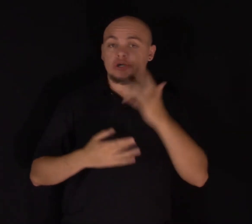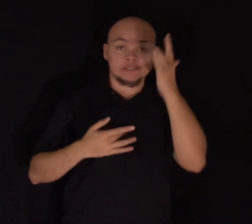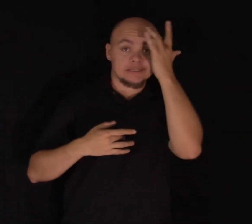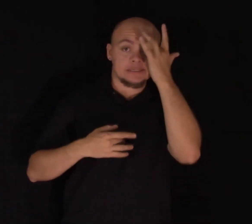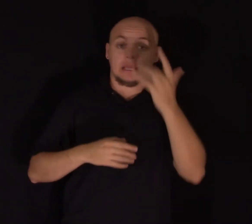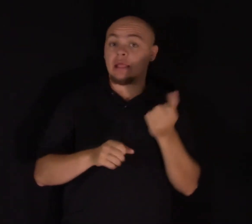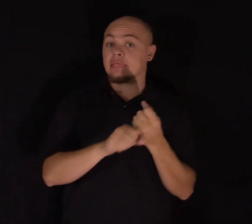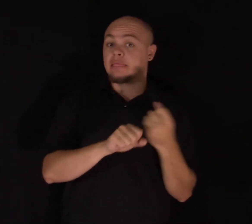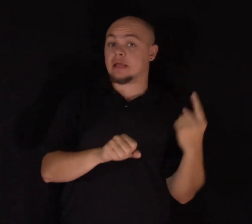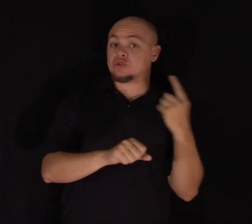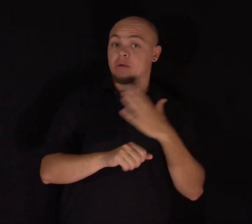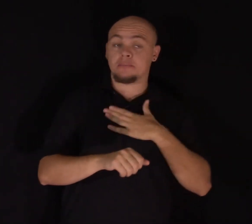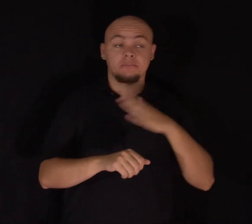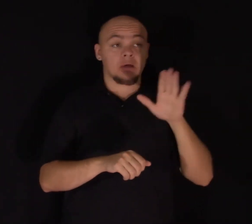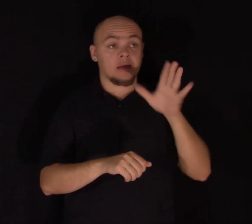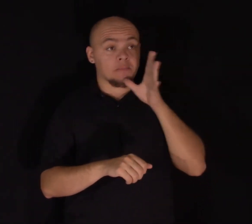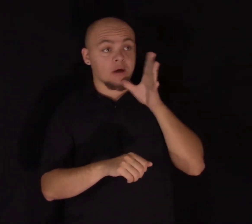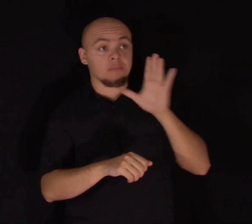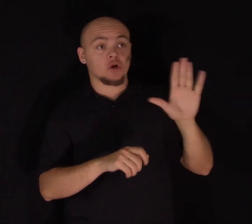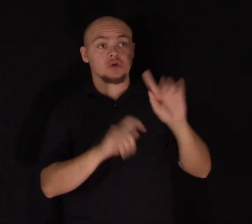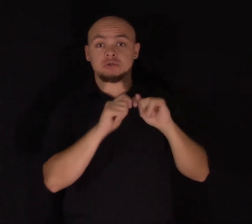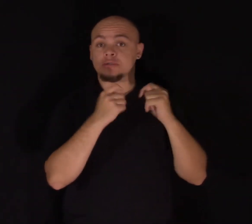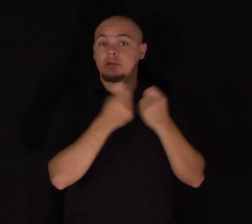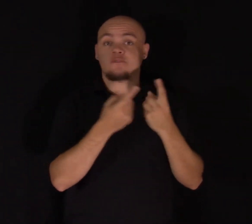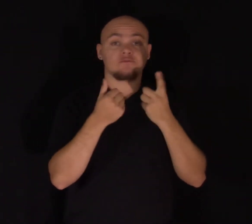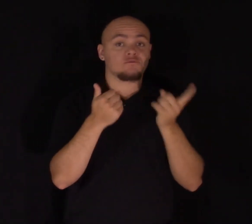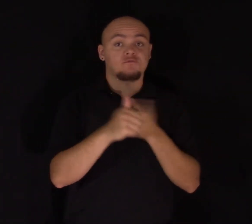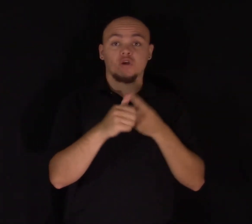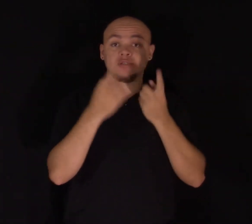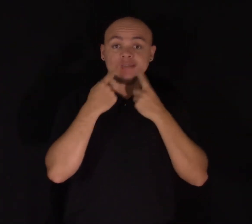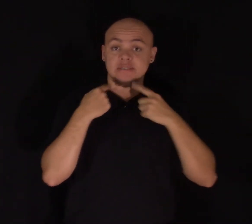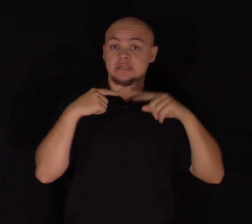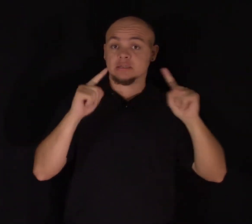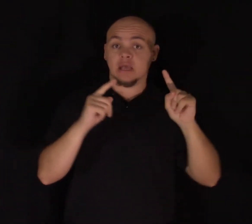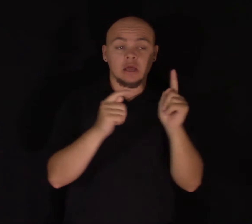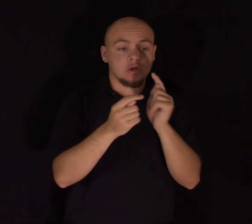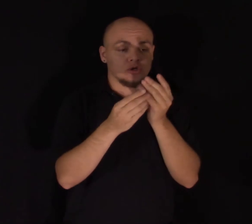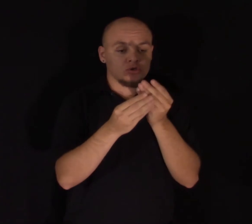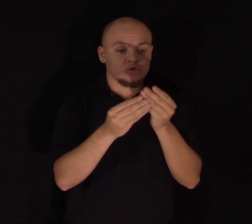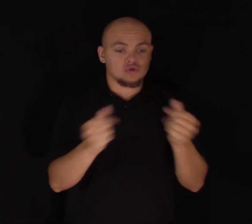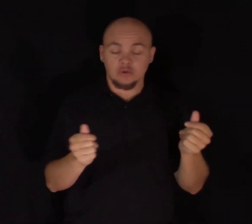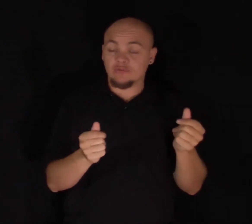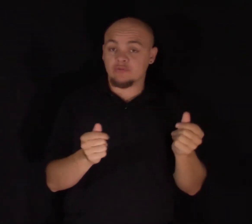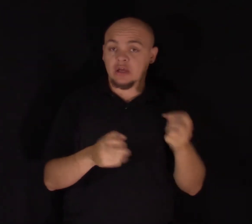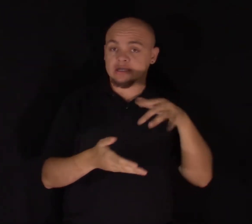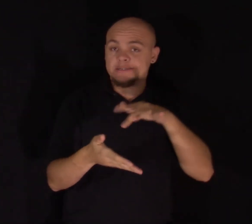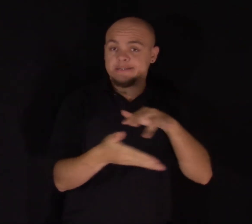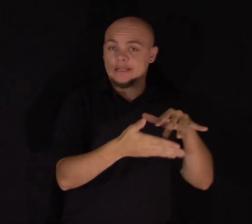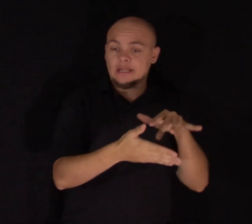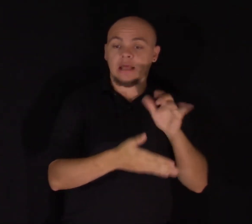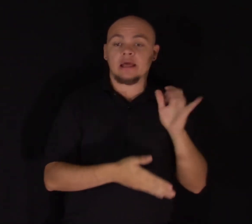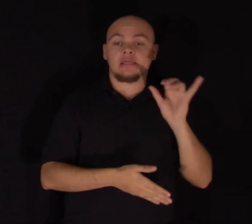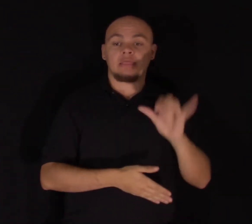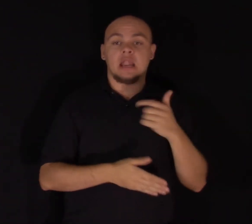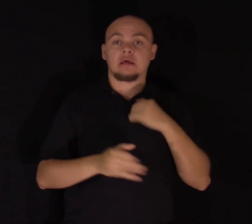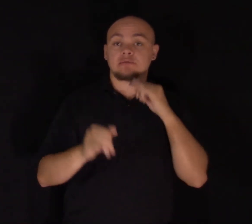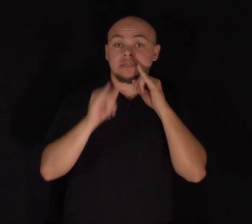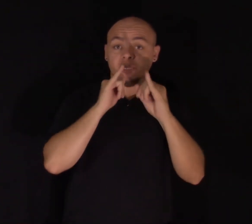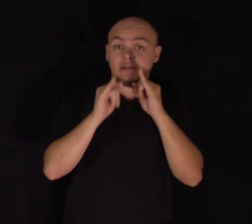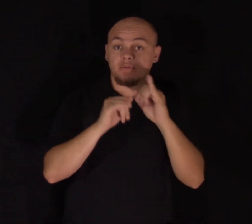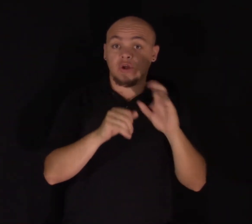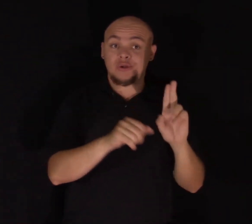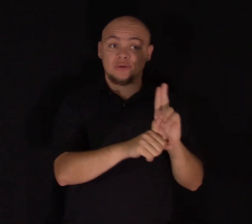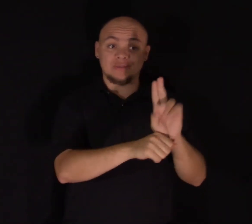of scientists published the first successful progeria treatment study. And because of this, I was interviewed on